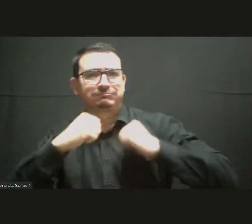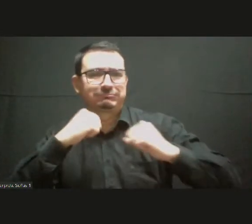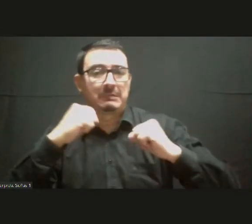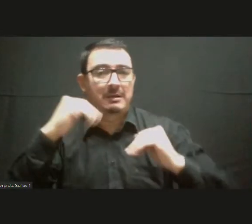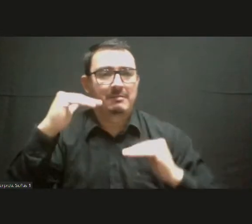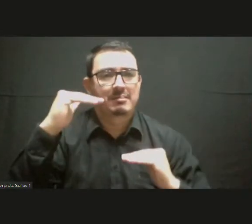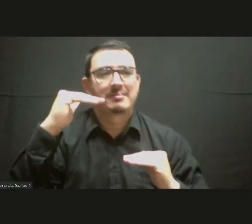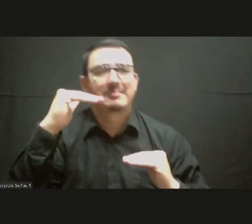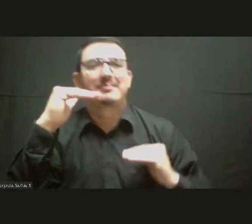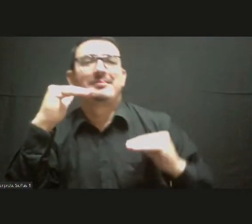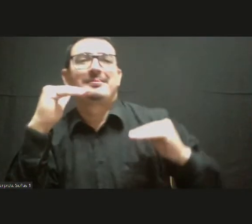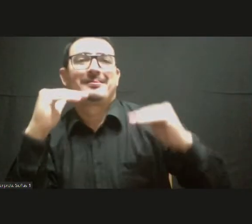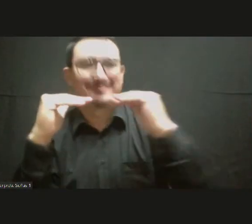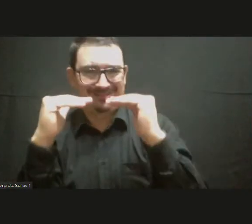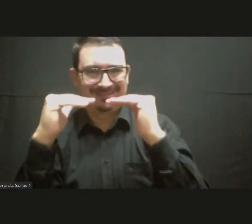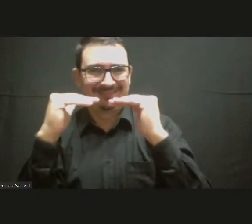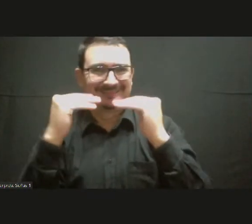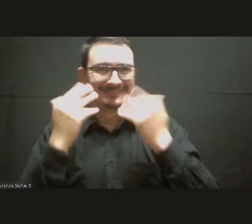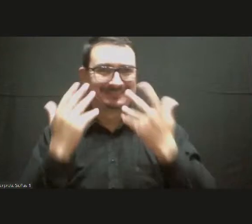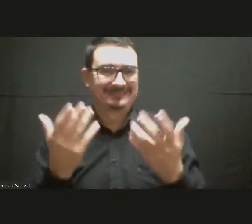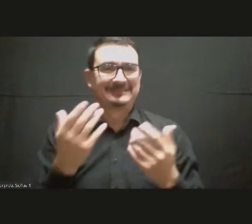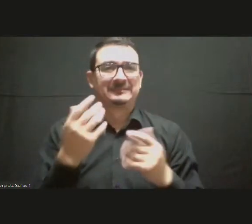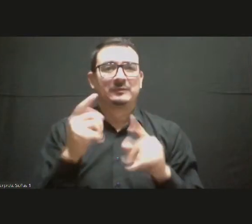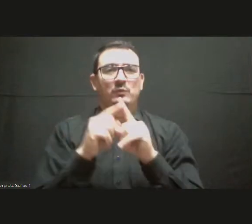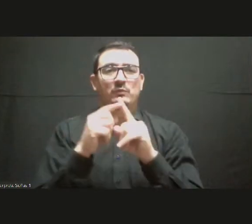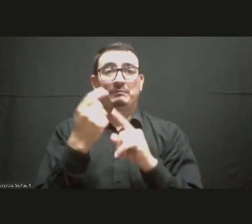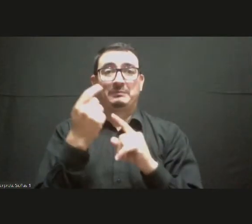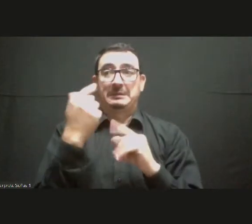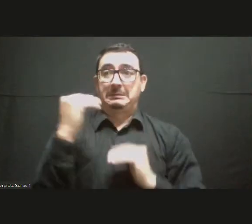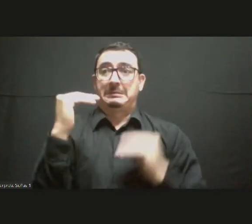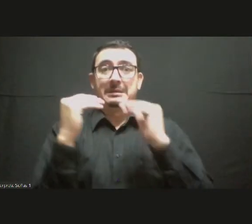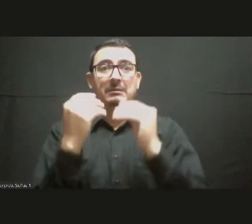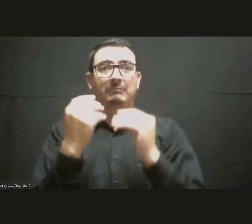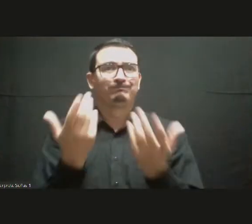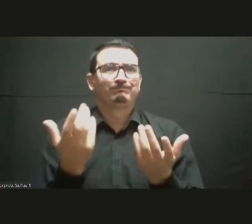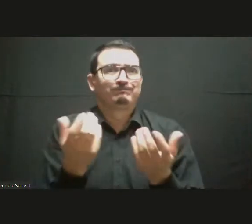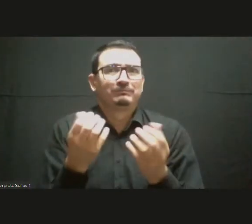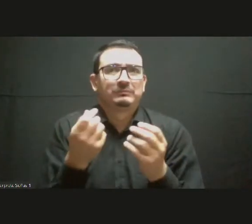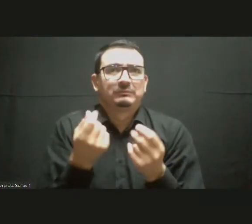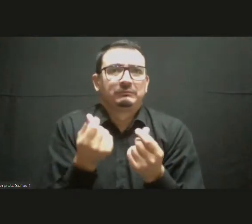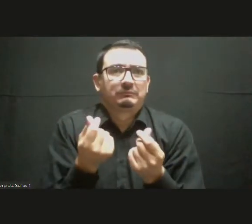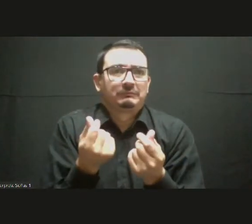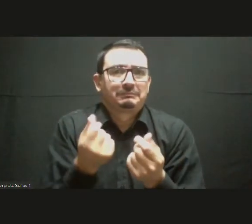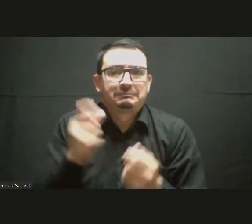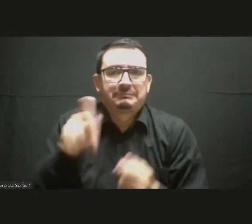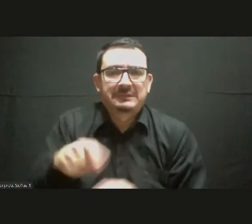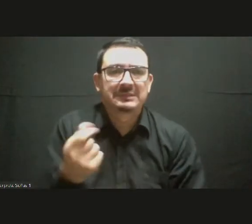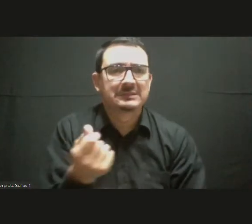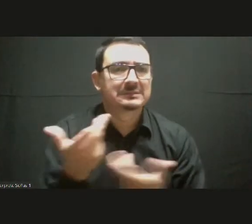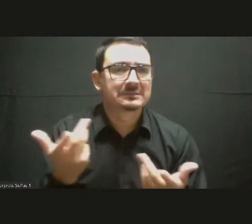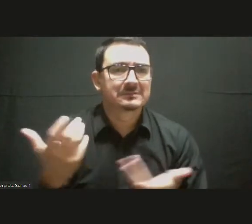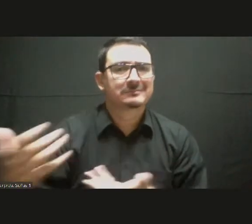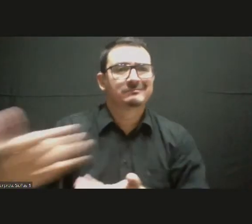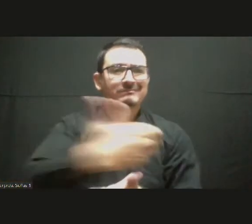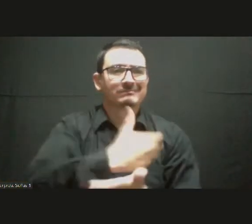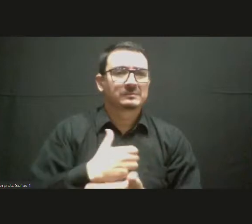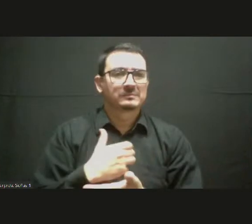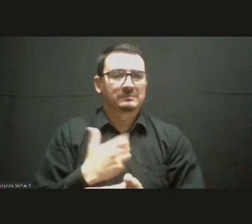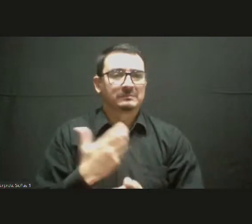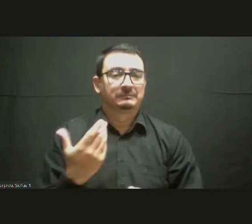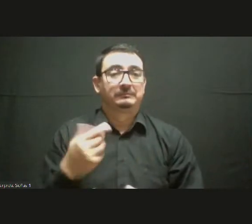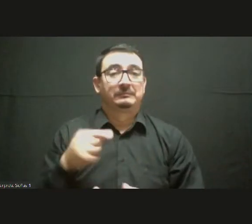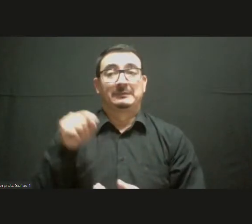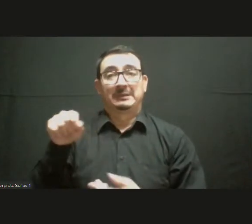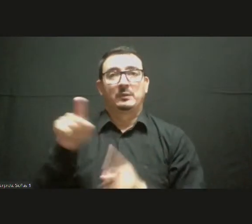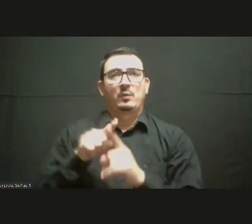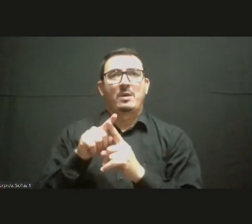space as public debt skyrockets. The beauty of natural environment is also a major attraction for tourists.